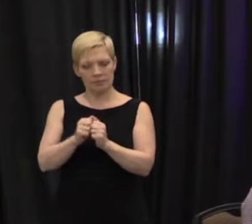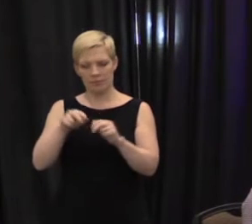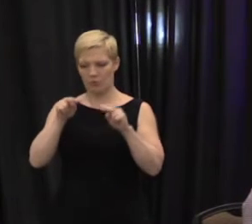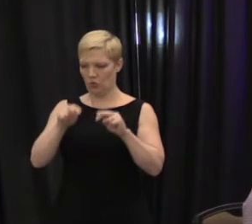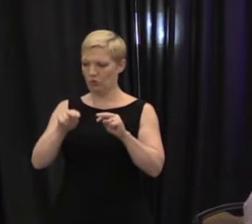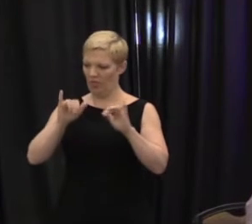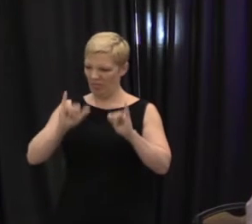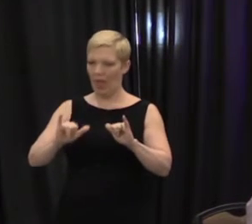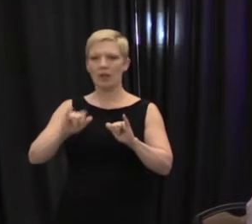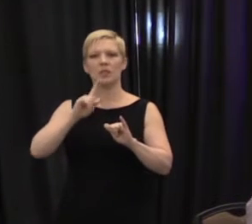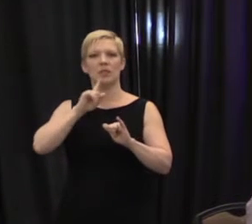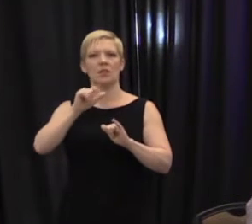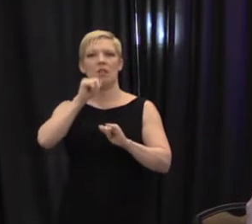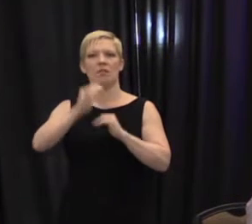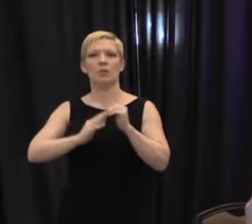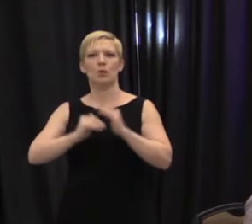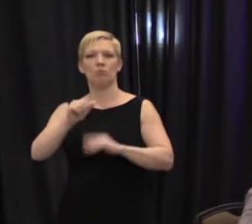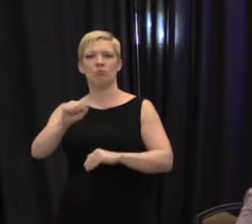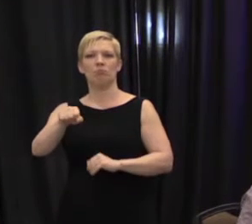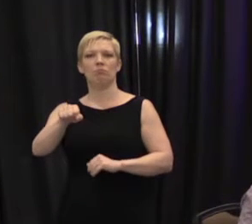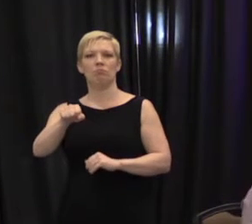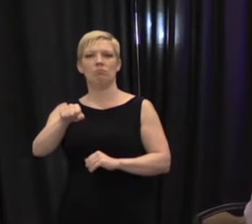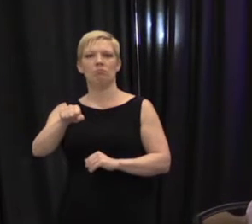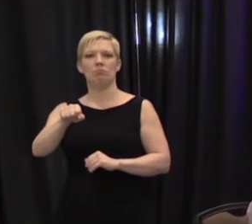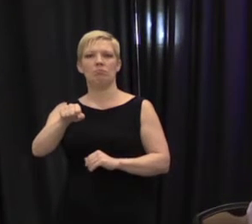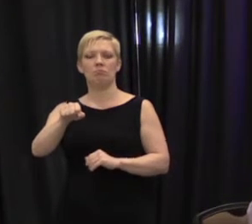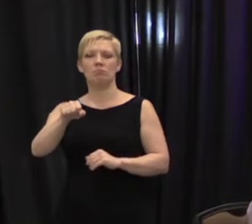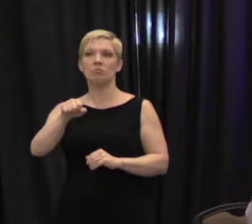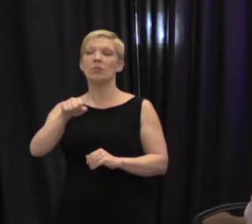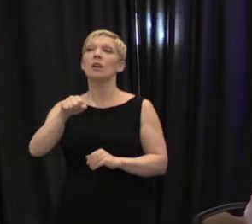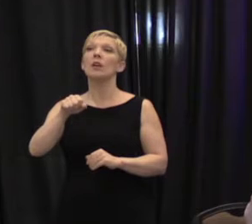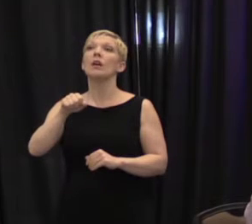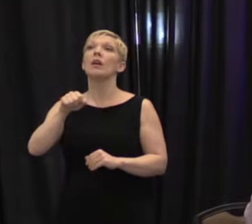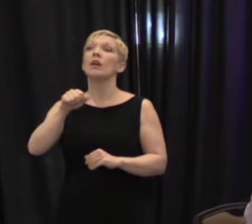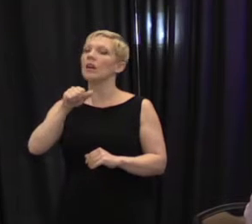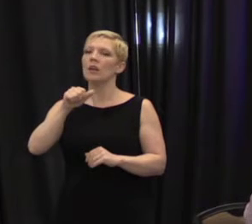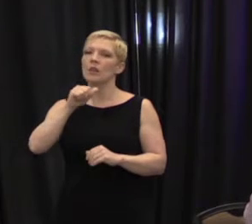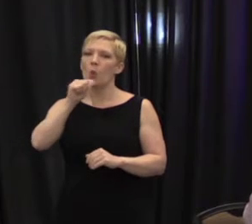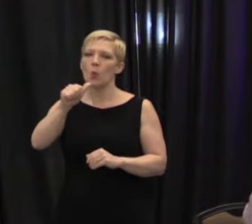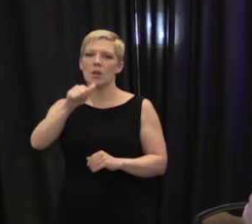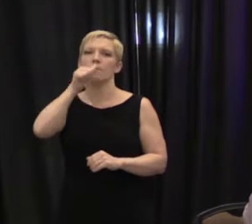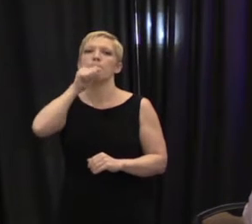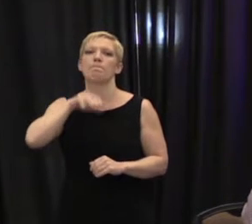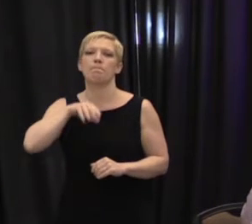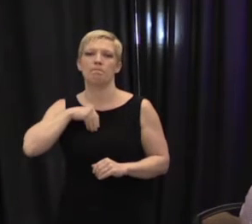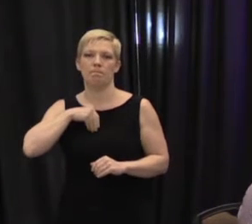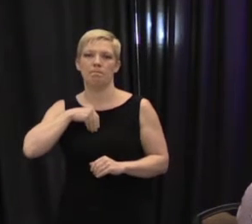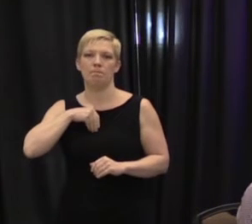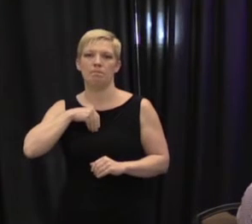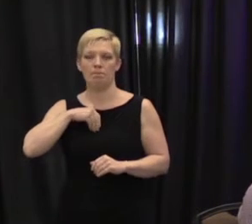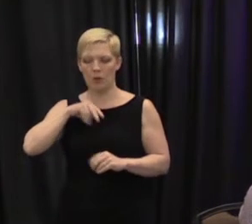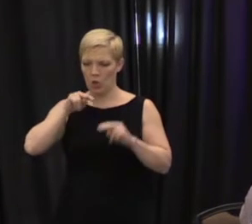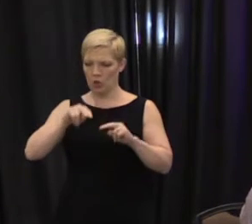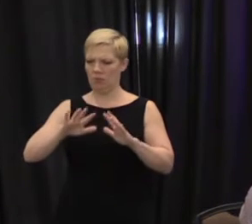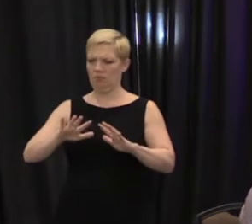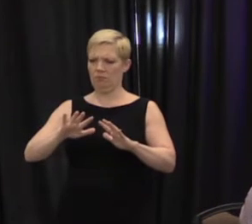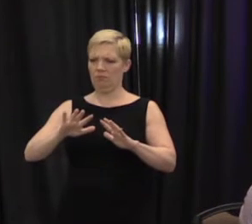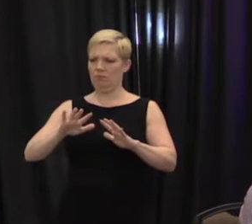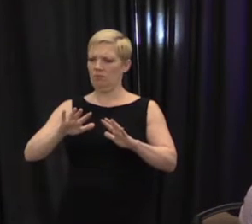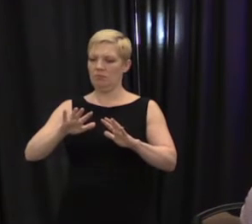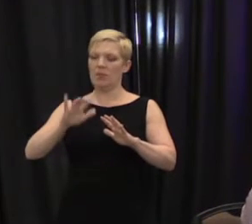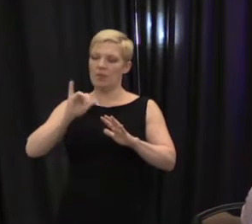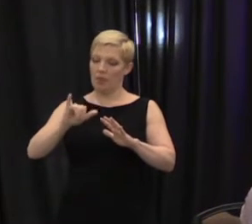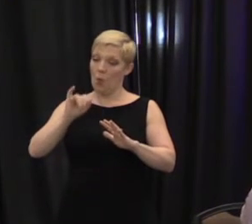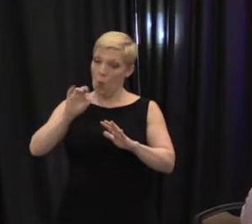Because if we're not actually being with the discomfort, then we're also following that status quo. And so,